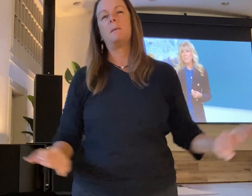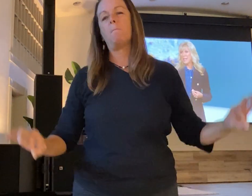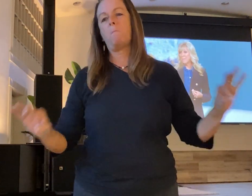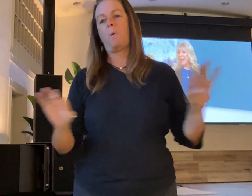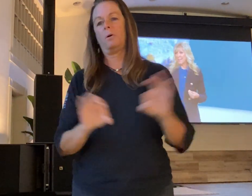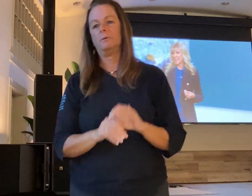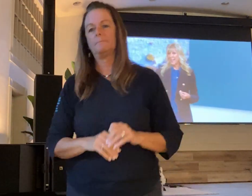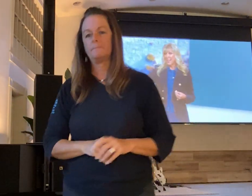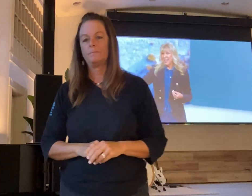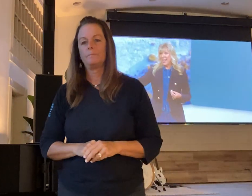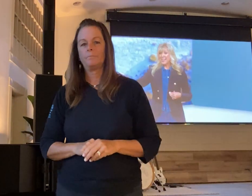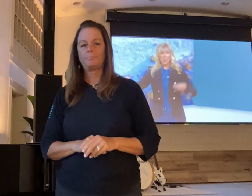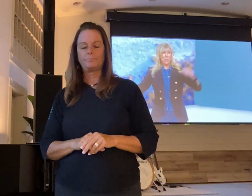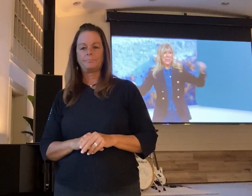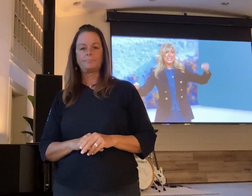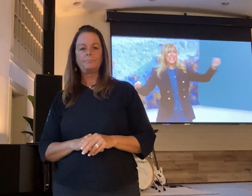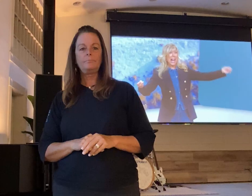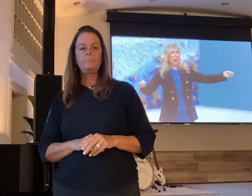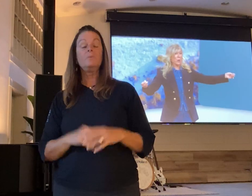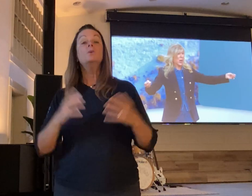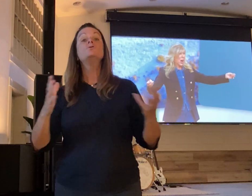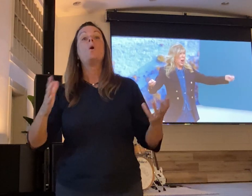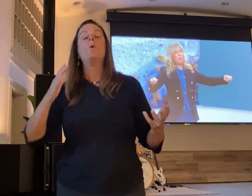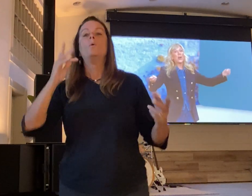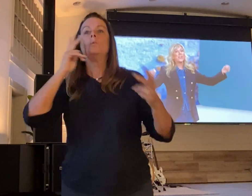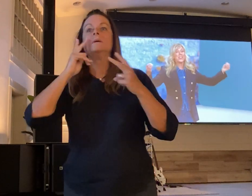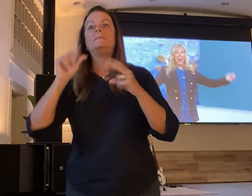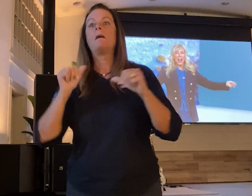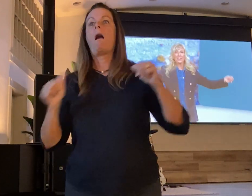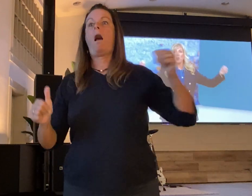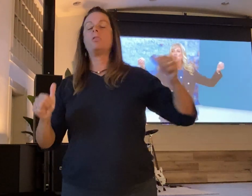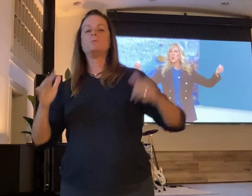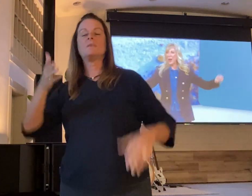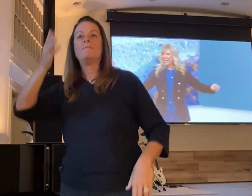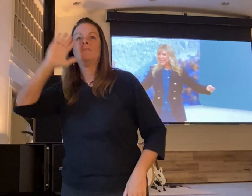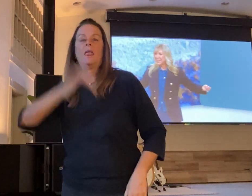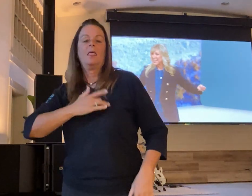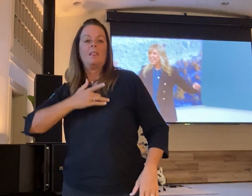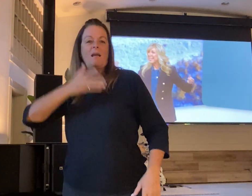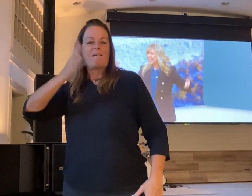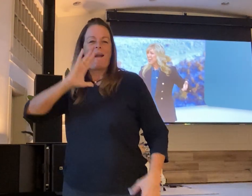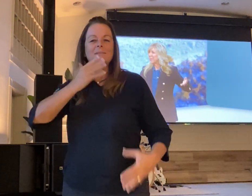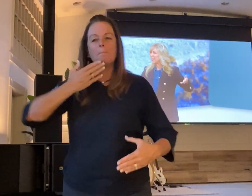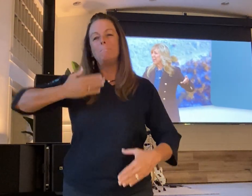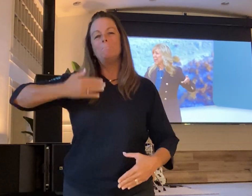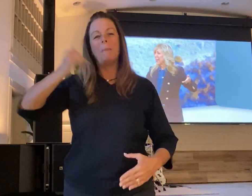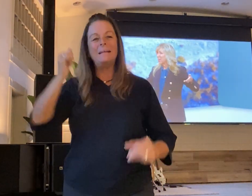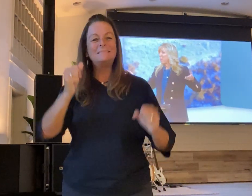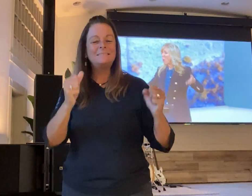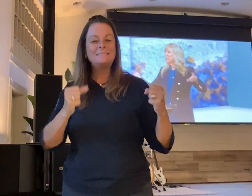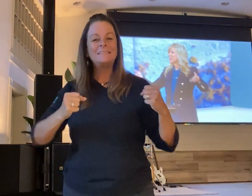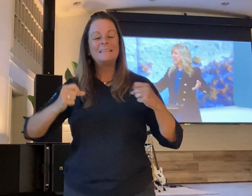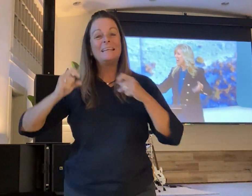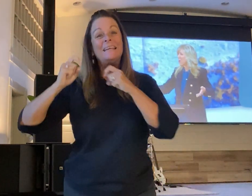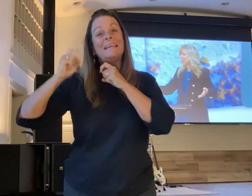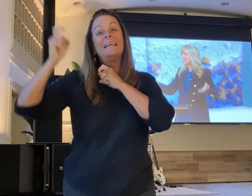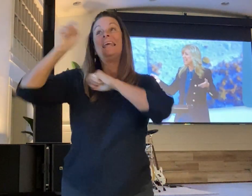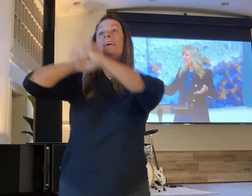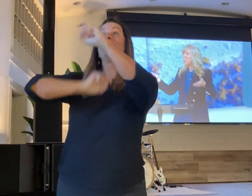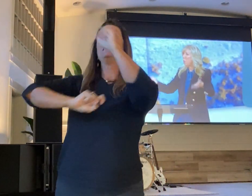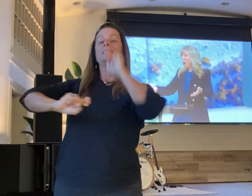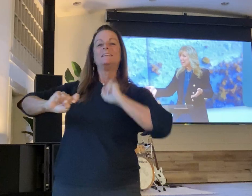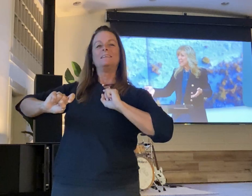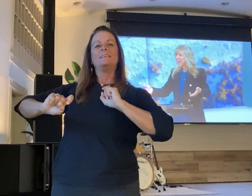needs is not being met, and that we're missing out on one of God's greatest gifts, the part of